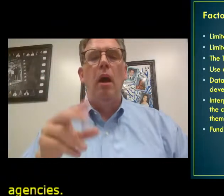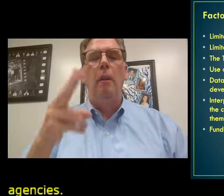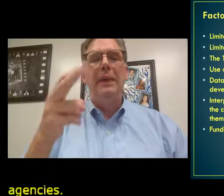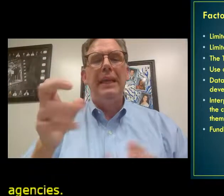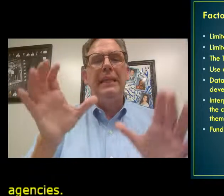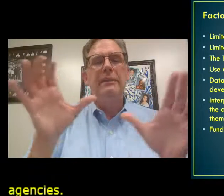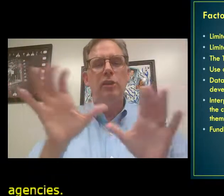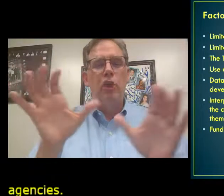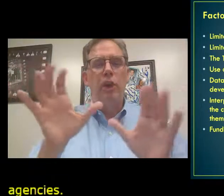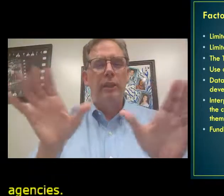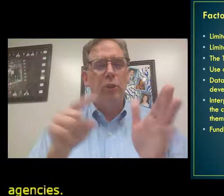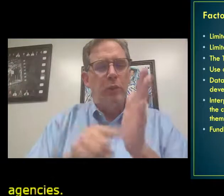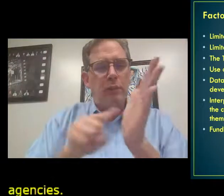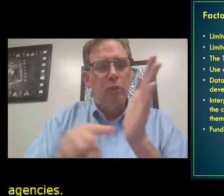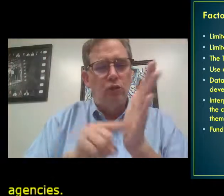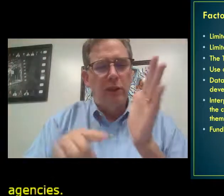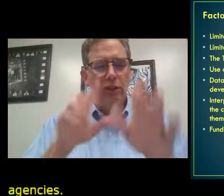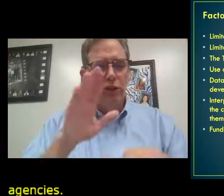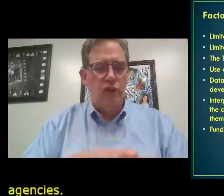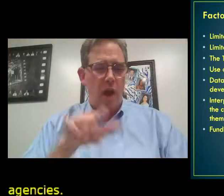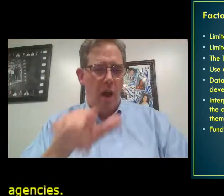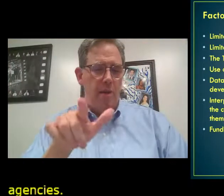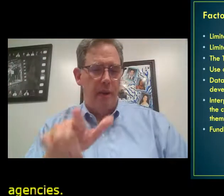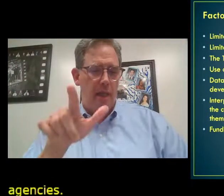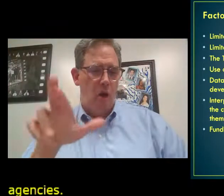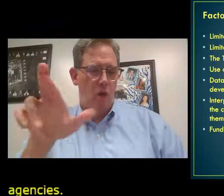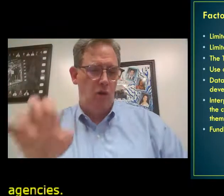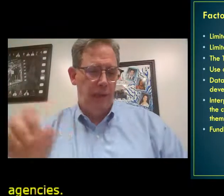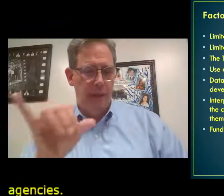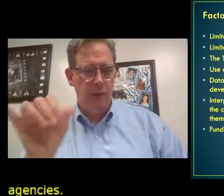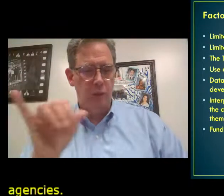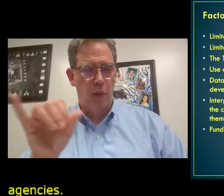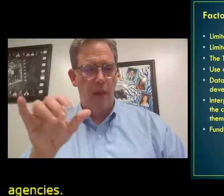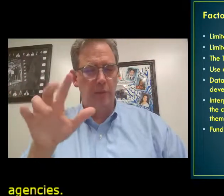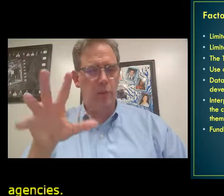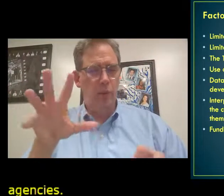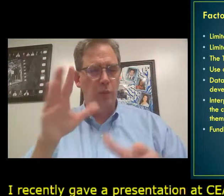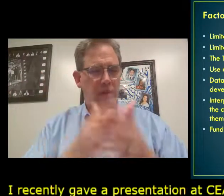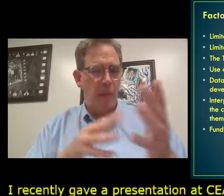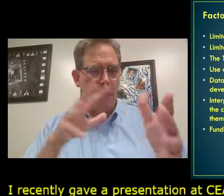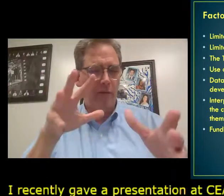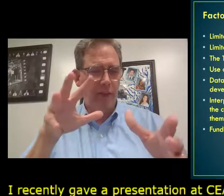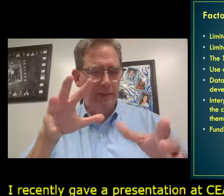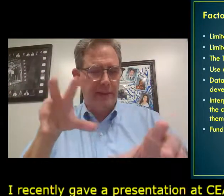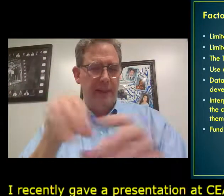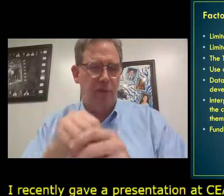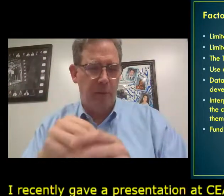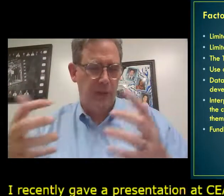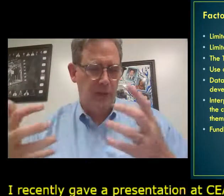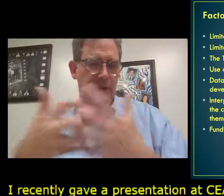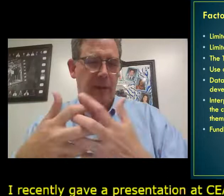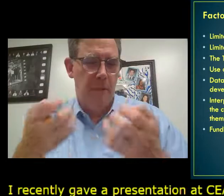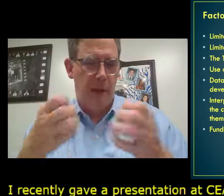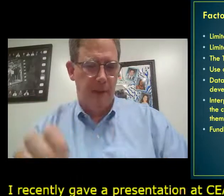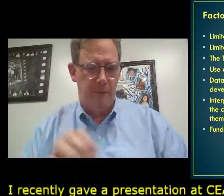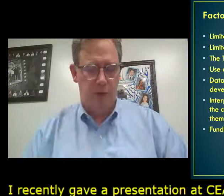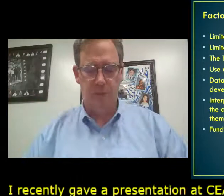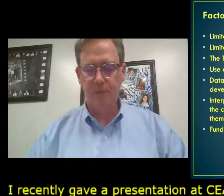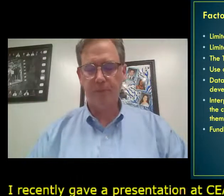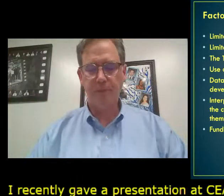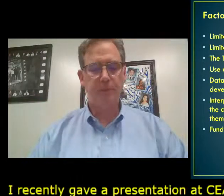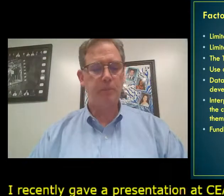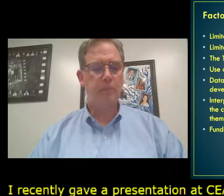the president of the American School for the Deaf. He did research on LREs as